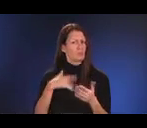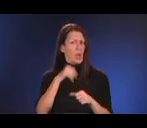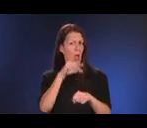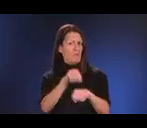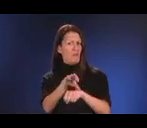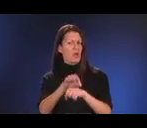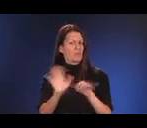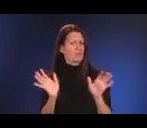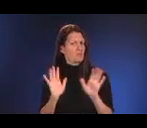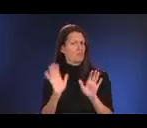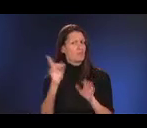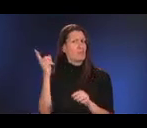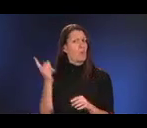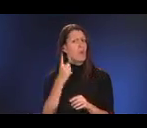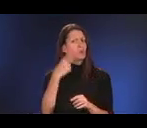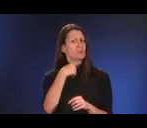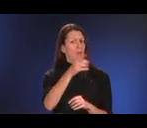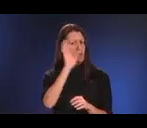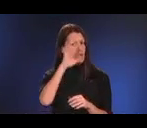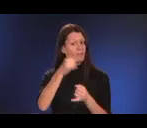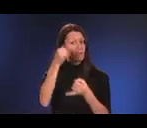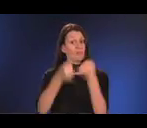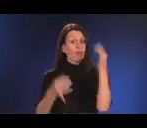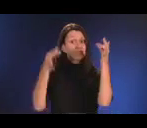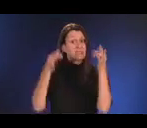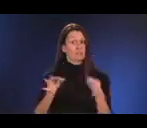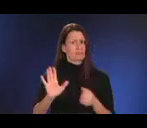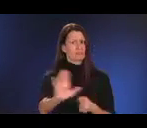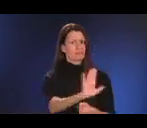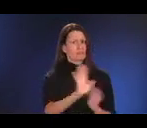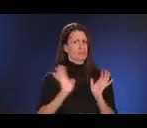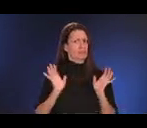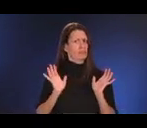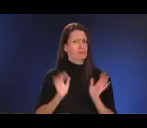place. He always reminds them that the final decision is theirs.